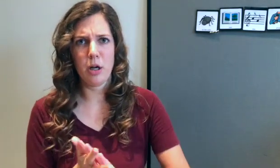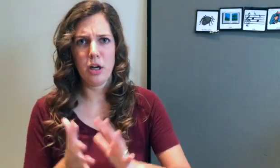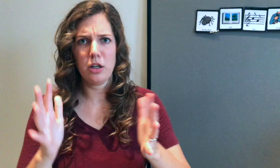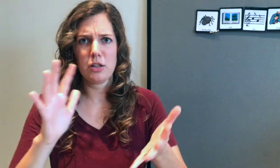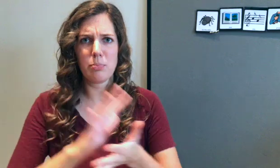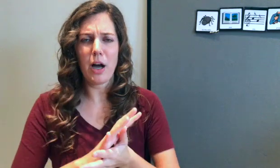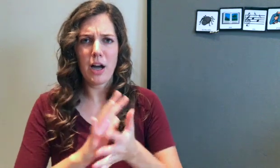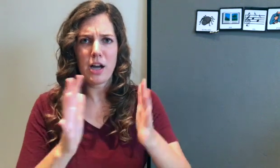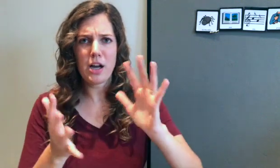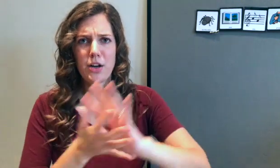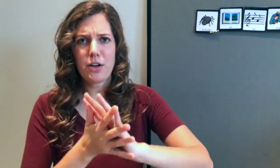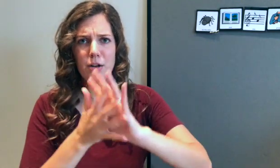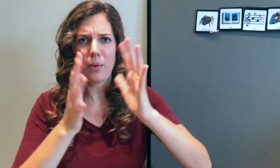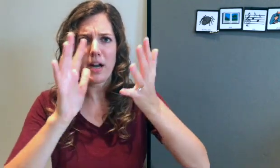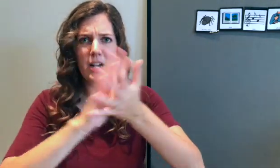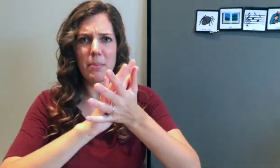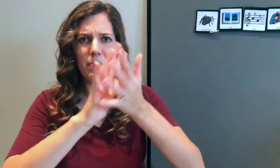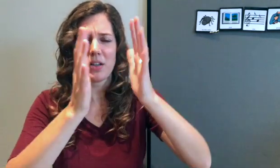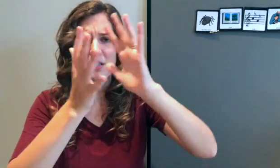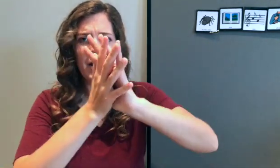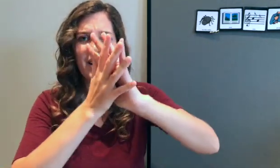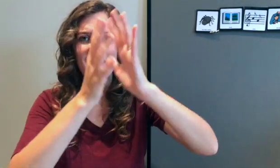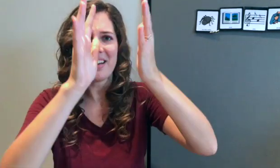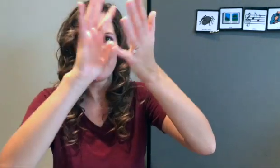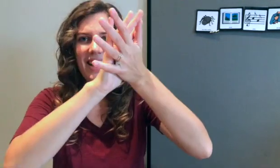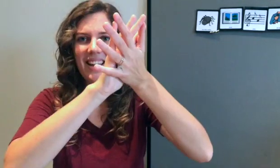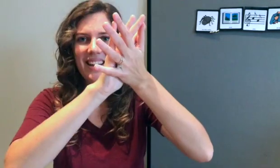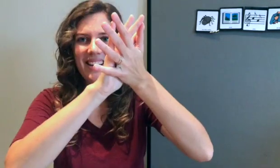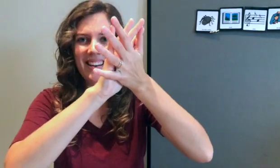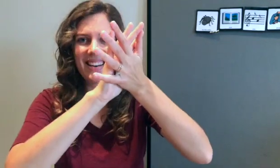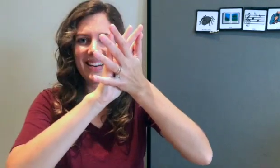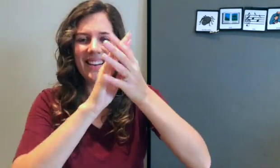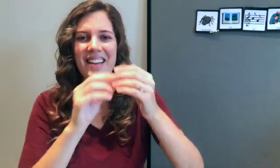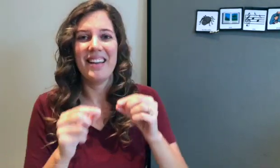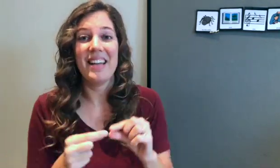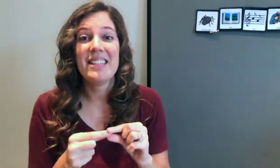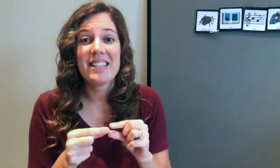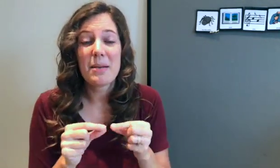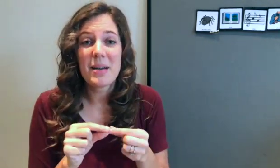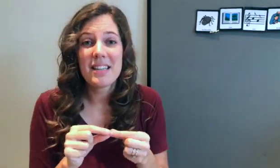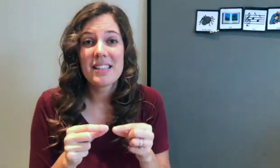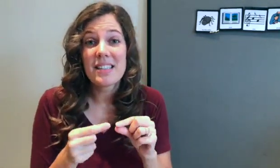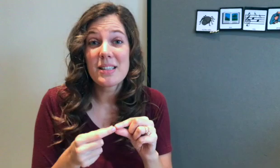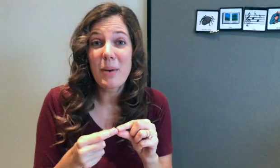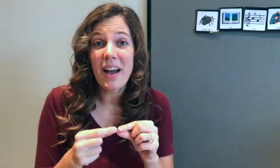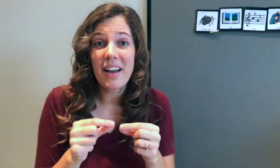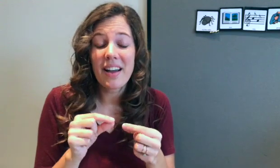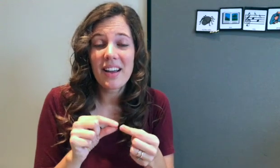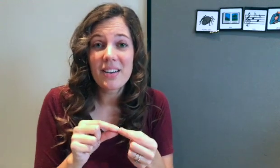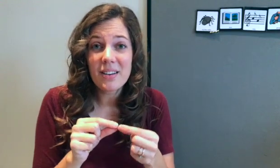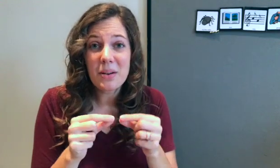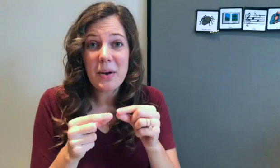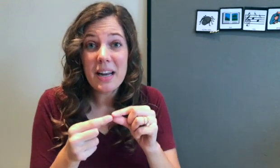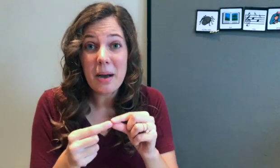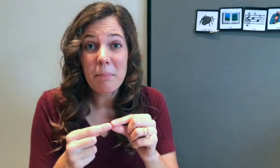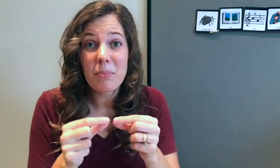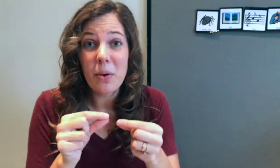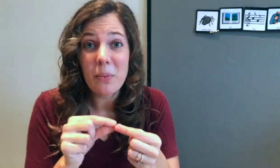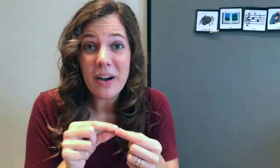big spider went up the spout again. Itsy Bitsy Spider went up the